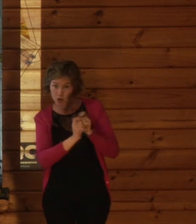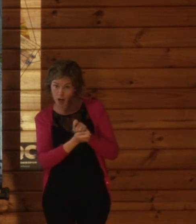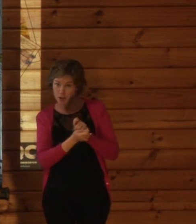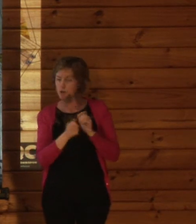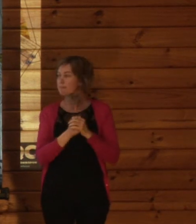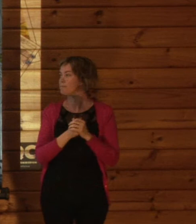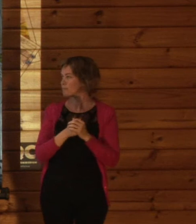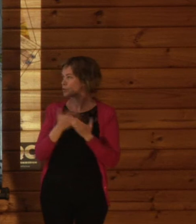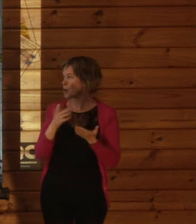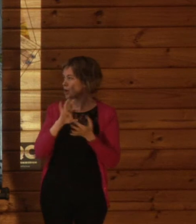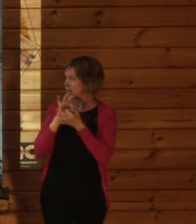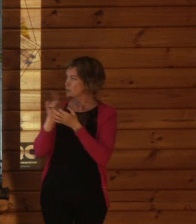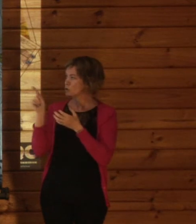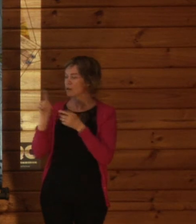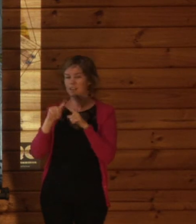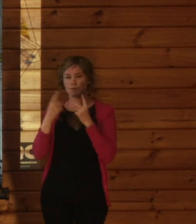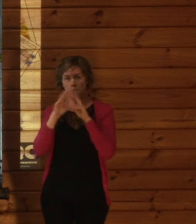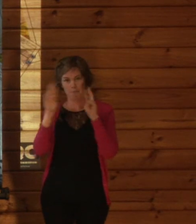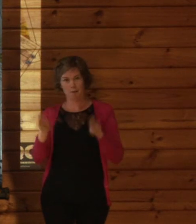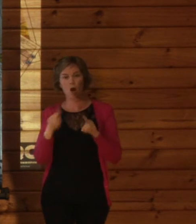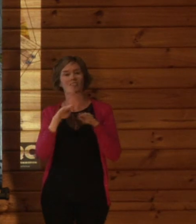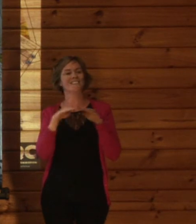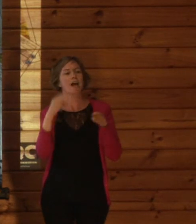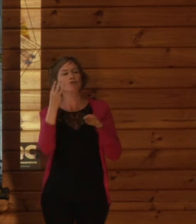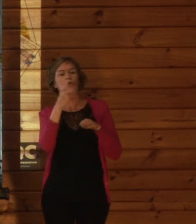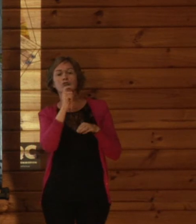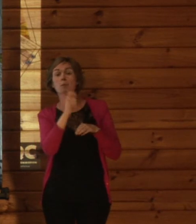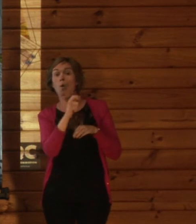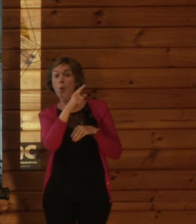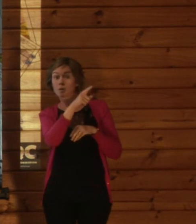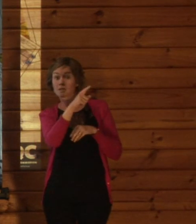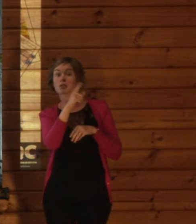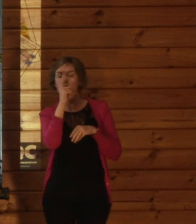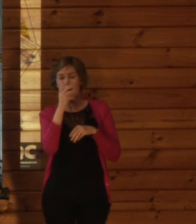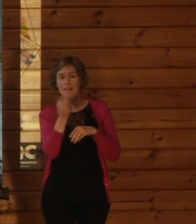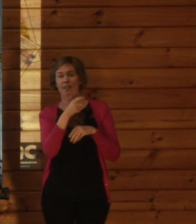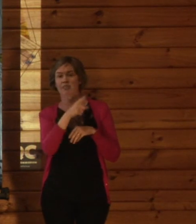3 report out the back here. You can get it on the City Council floor level viewer. You can turn on this layer.